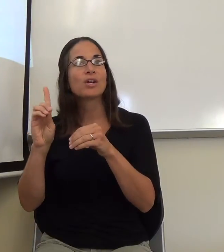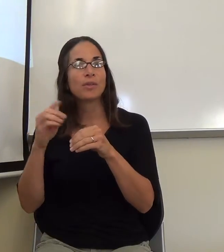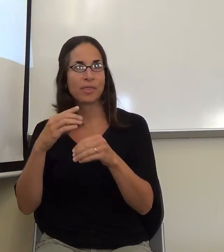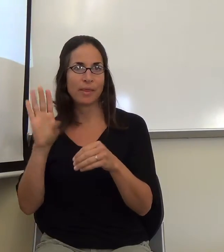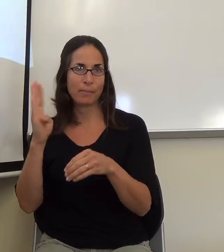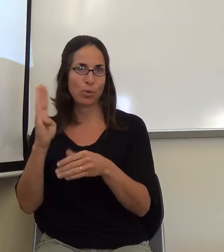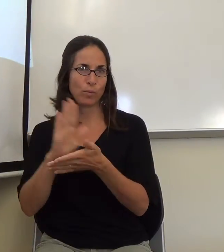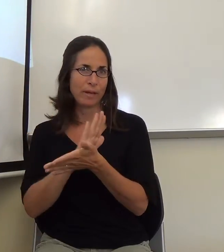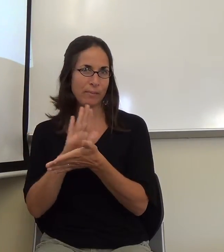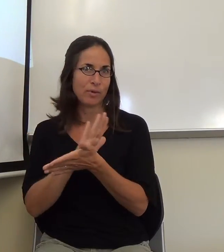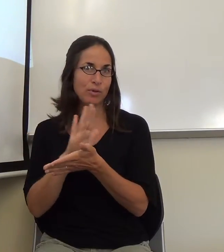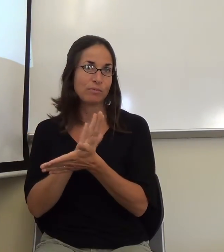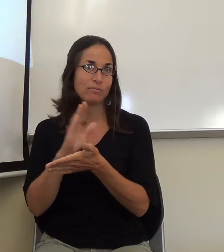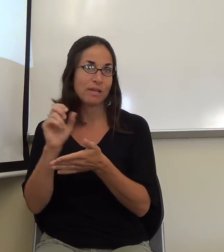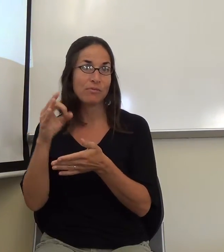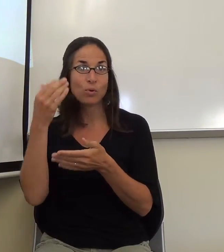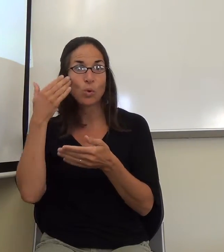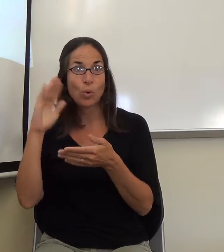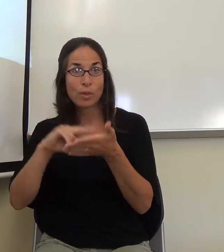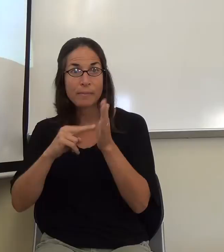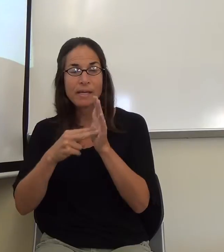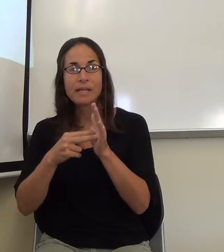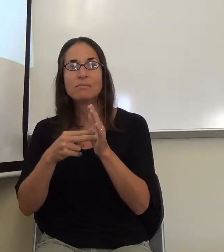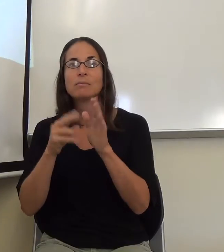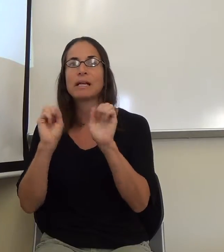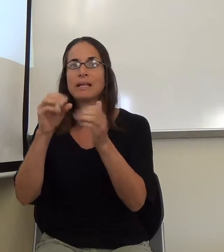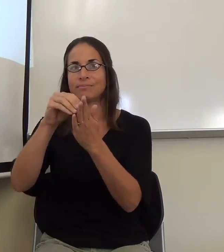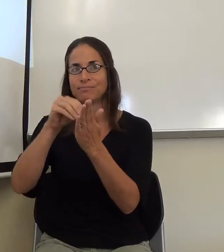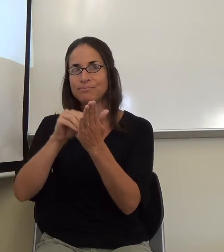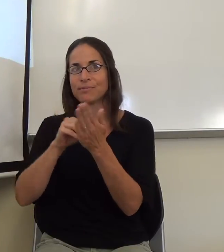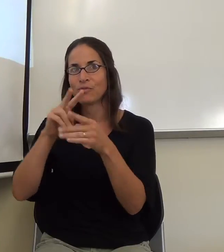if you didn't know those before. So what's the best answer here?